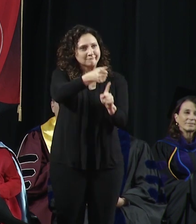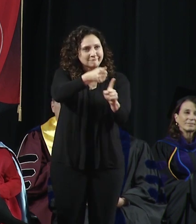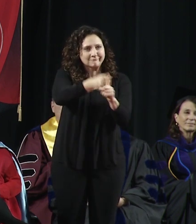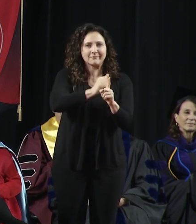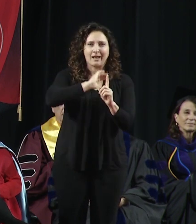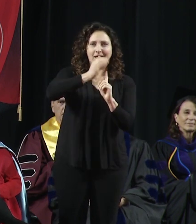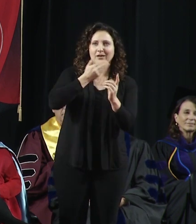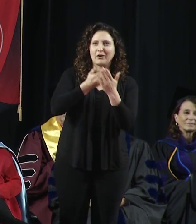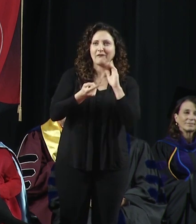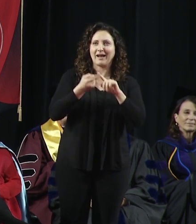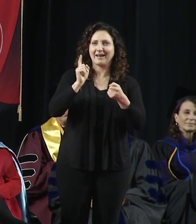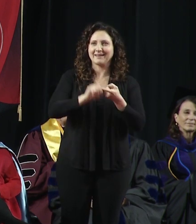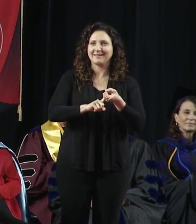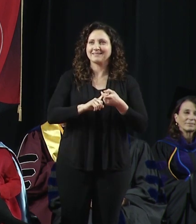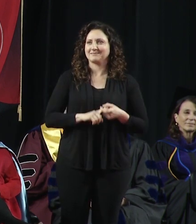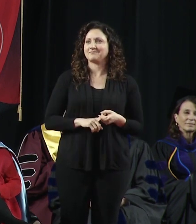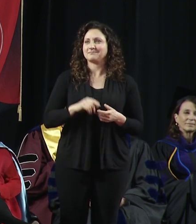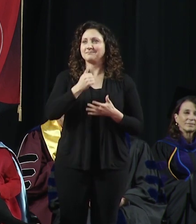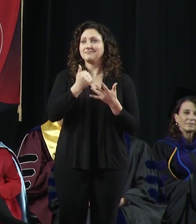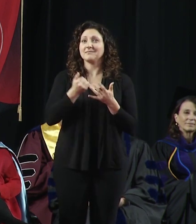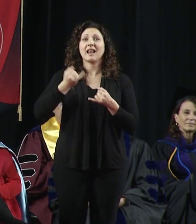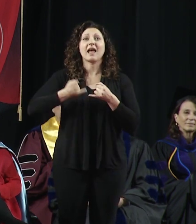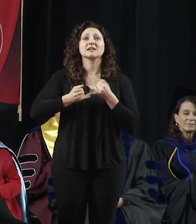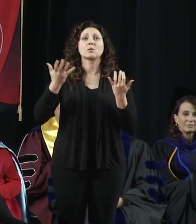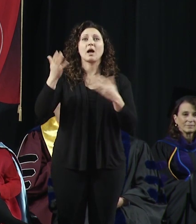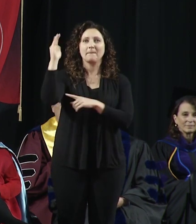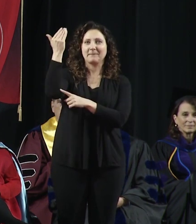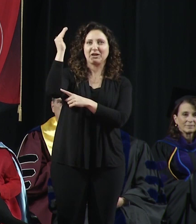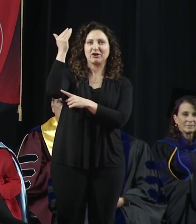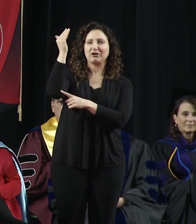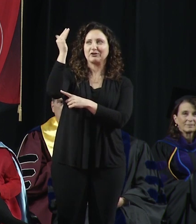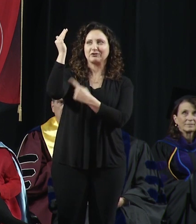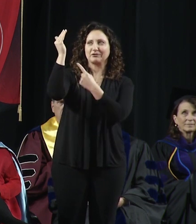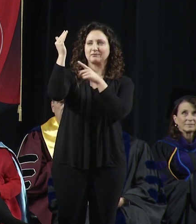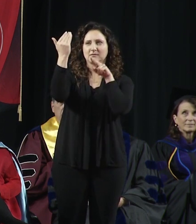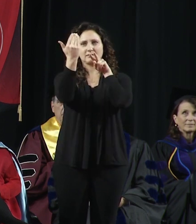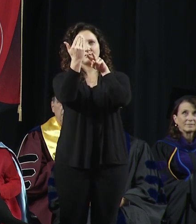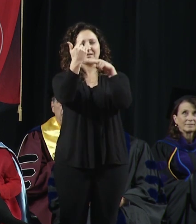And finally, the mirror.